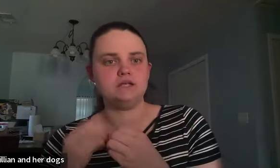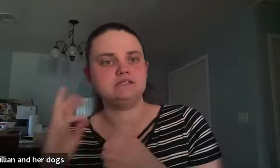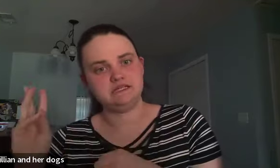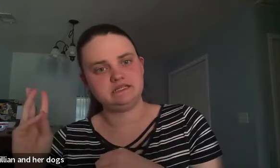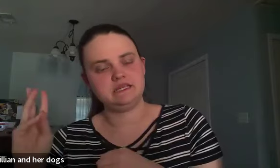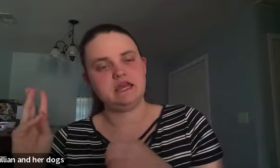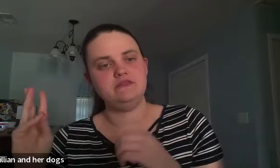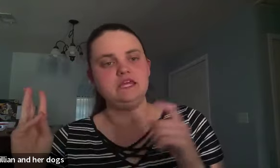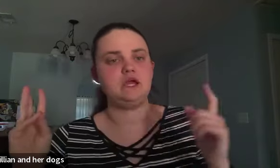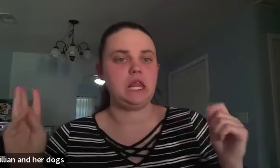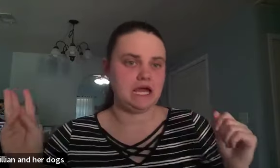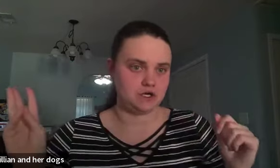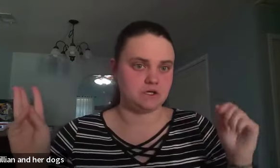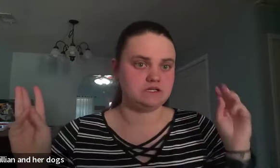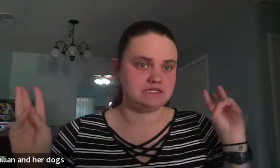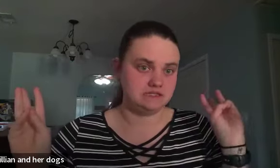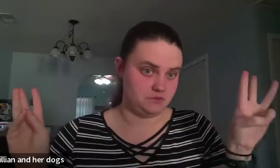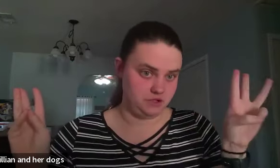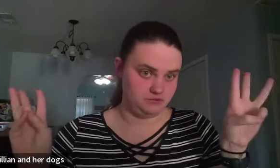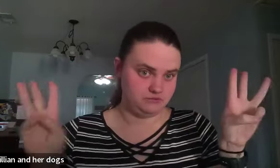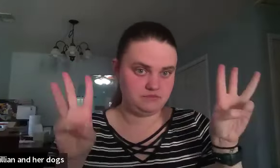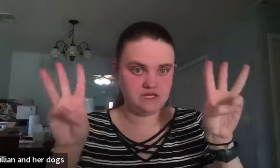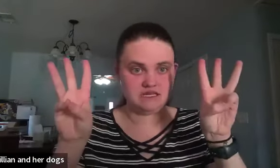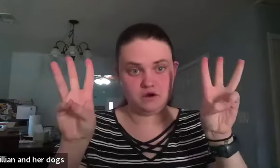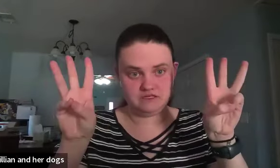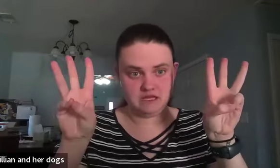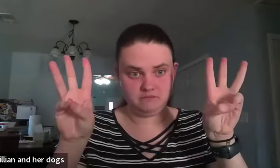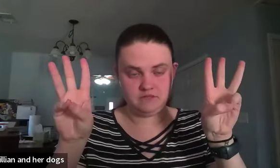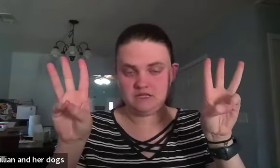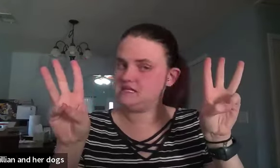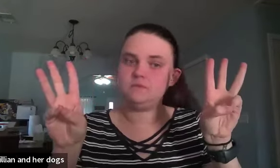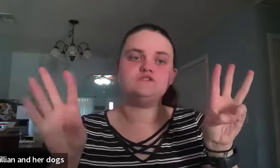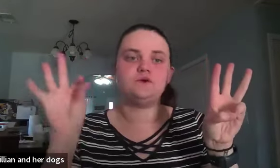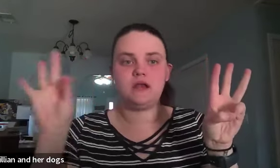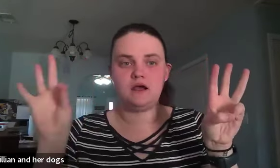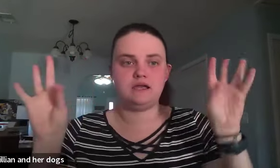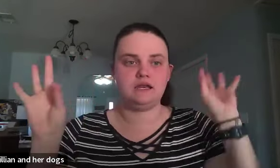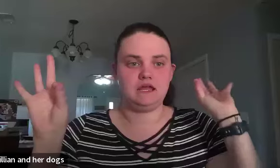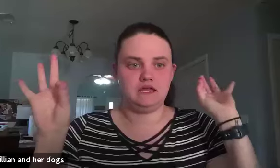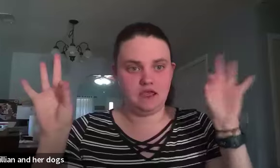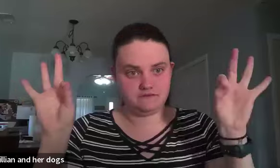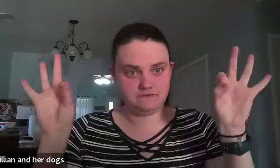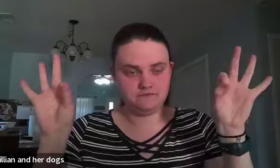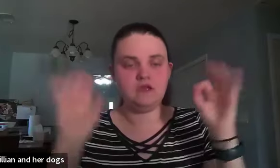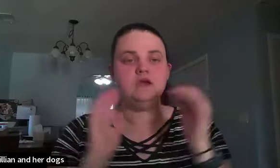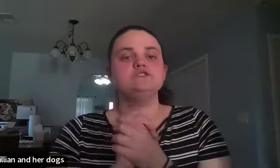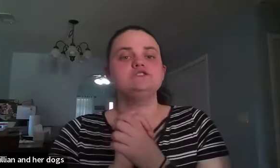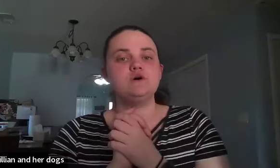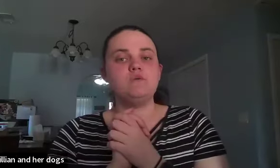number 6 and the letter W? Because they are the same. Same goes for 9 and F. So